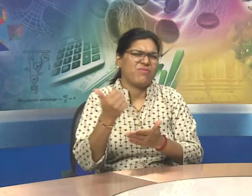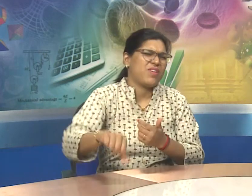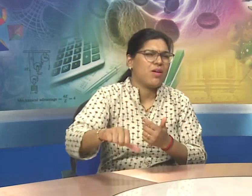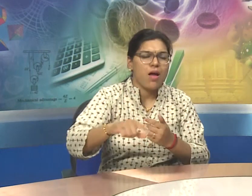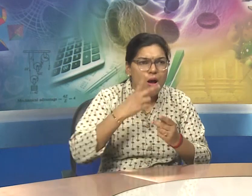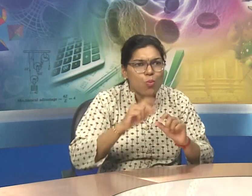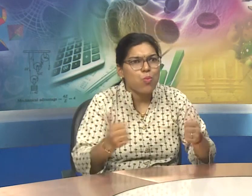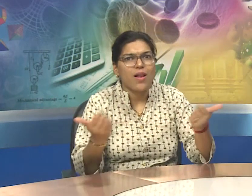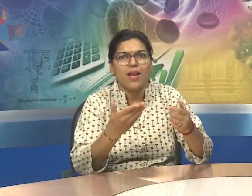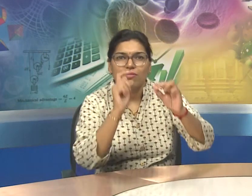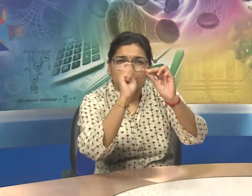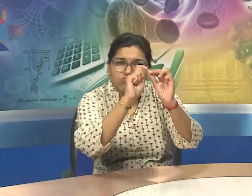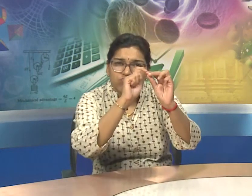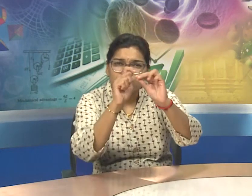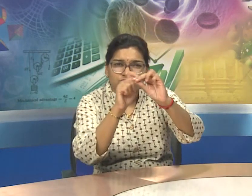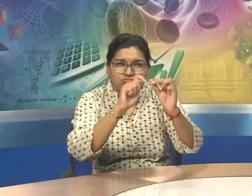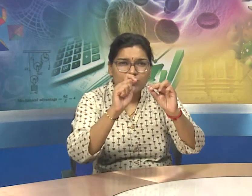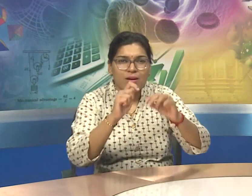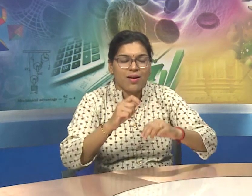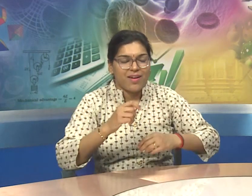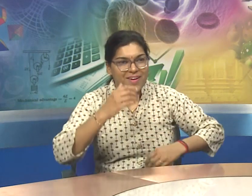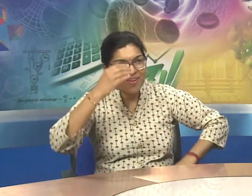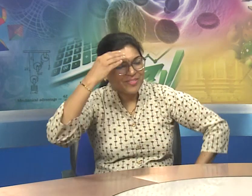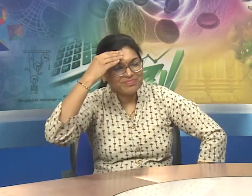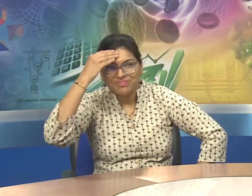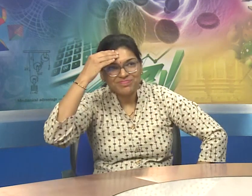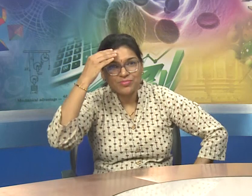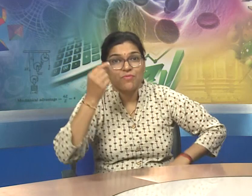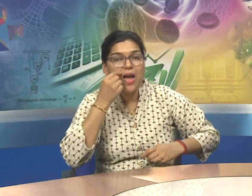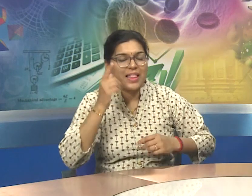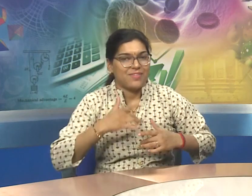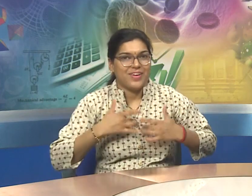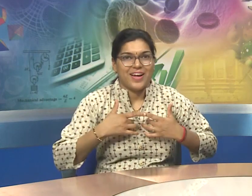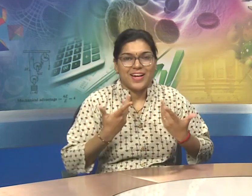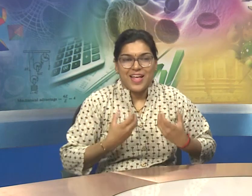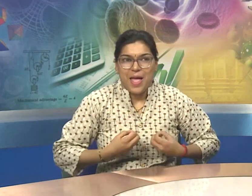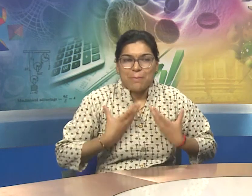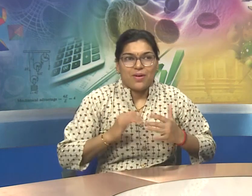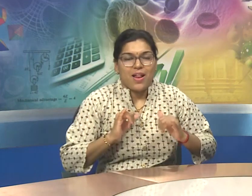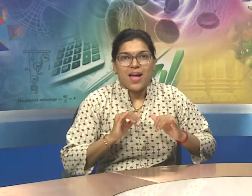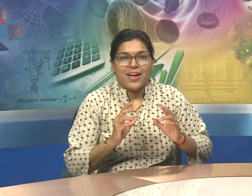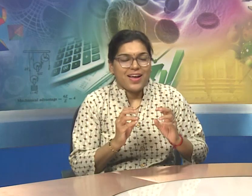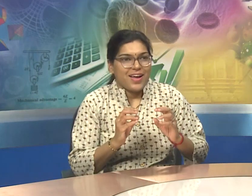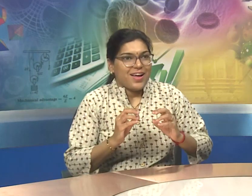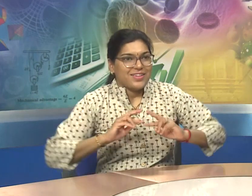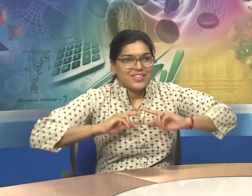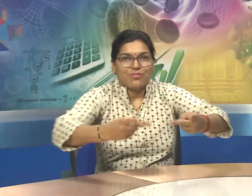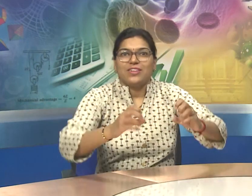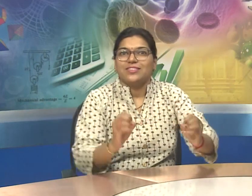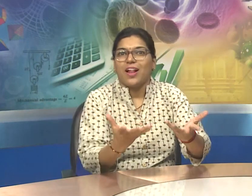old man watched stunned, unable to speak. Anger gave way to the feeling of admiration. Hai Ram, the old